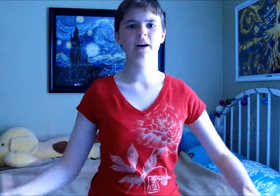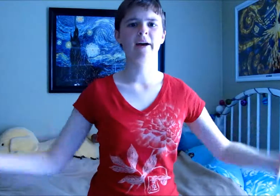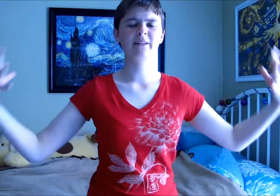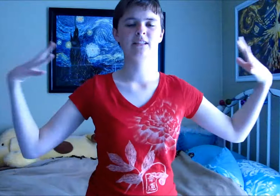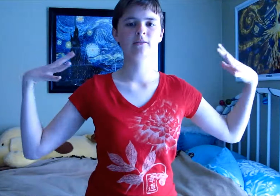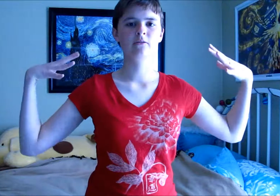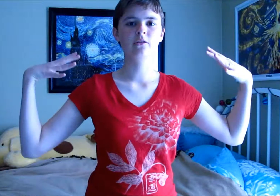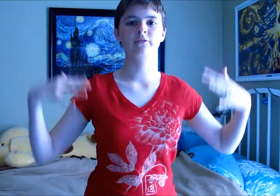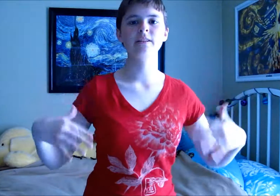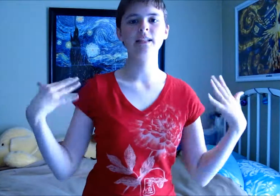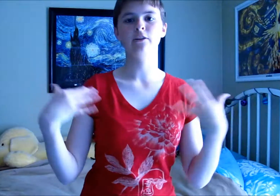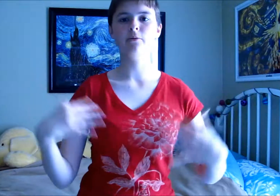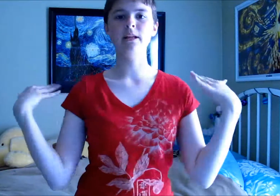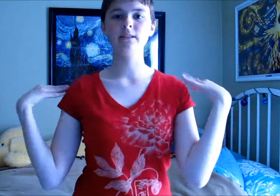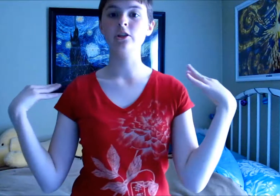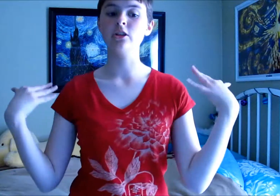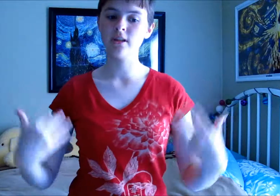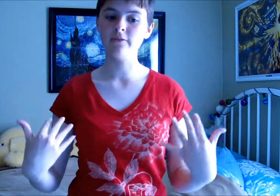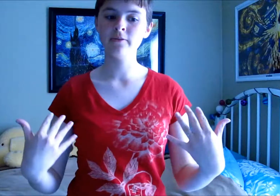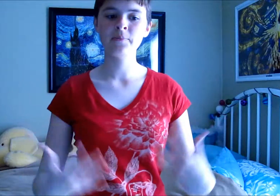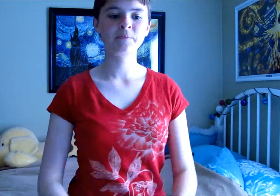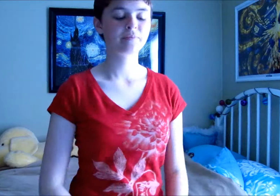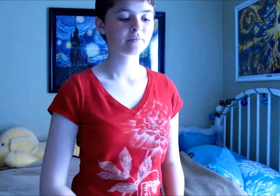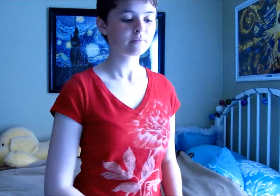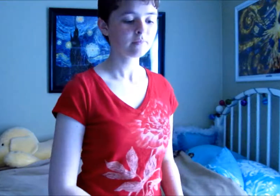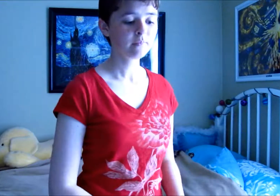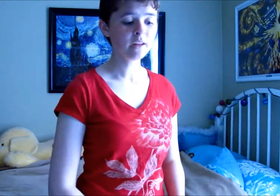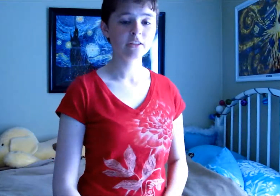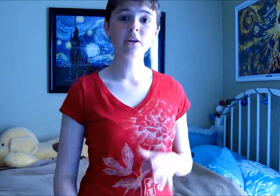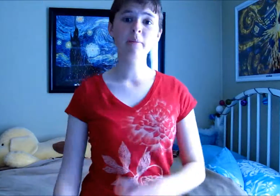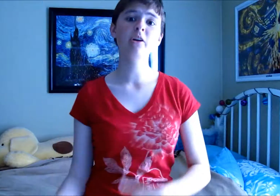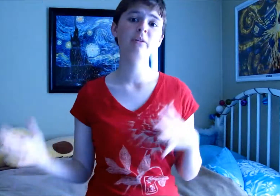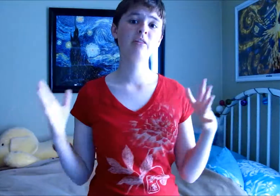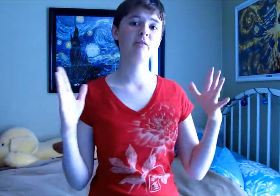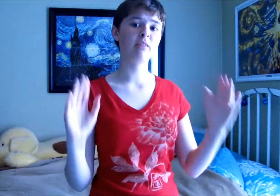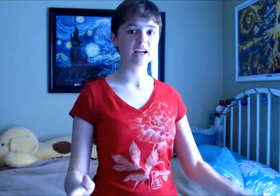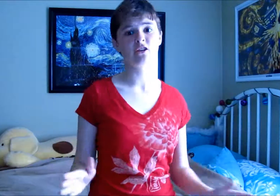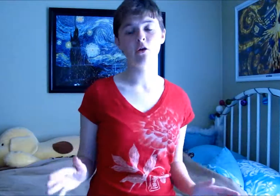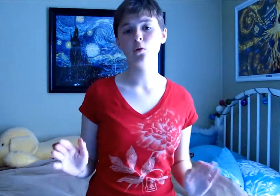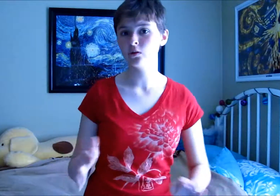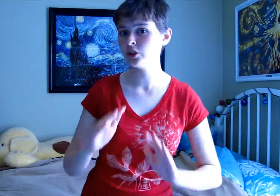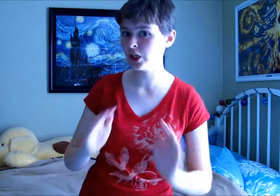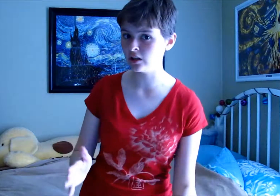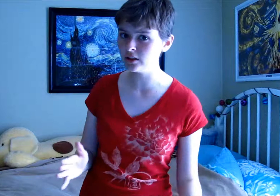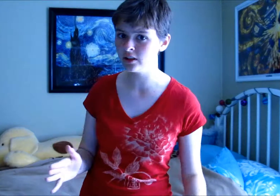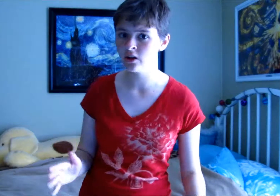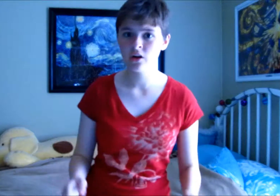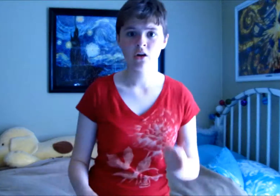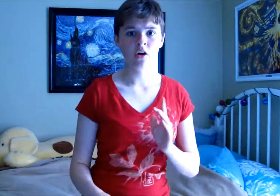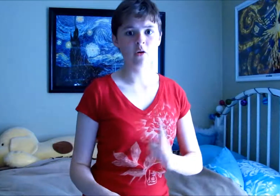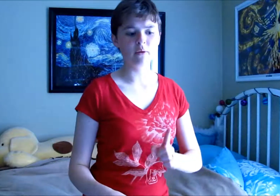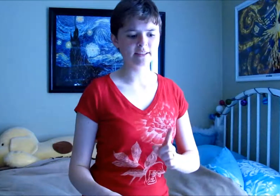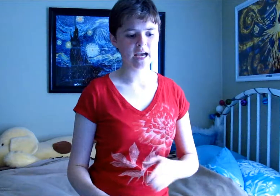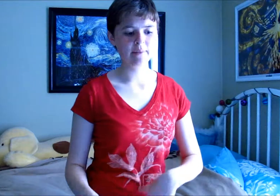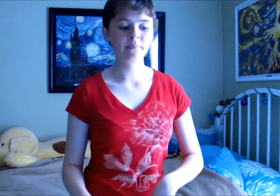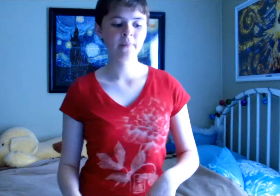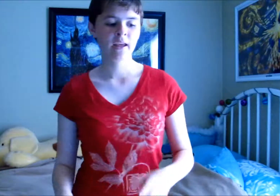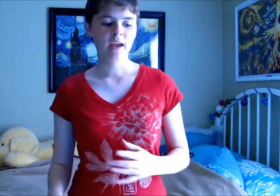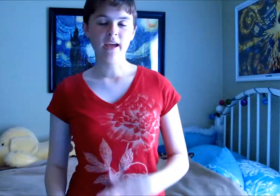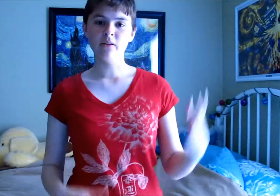how you're physically doing it to yourself. So I'm going to run through that whole chunk one time, and then